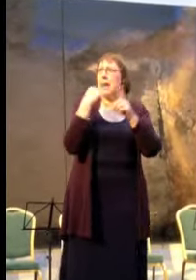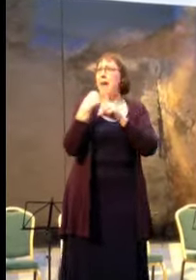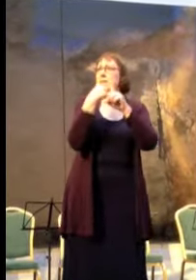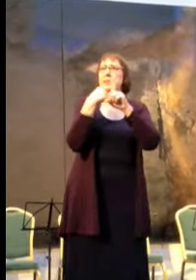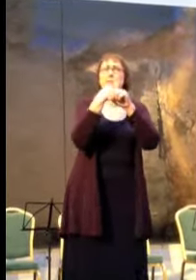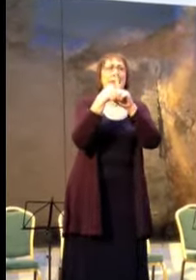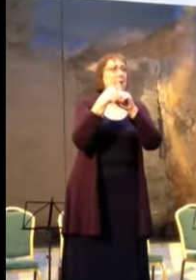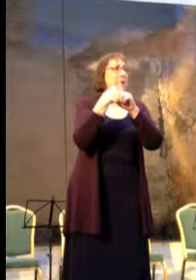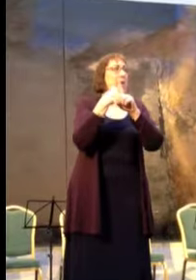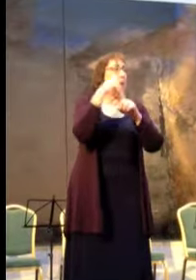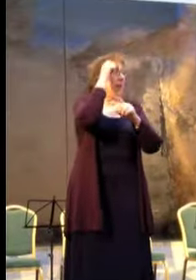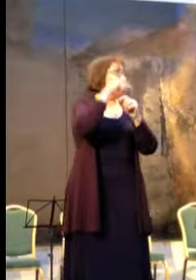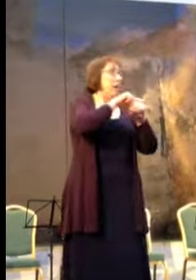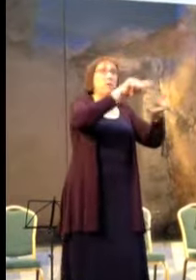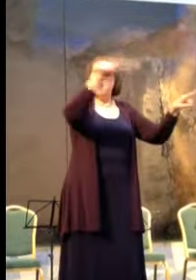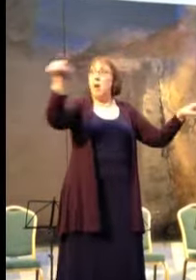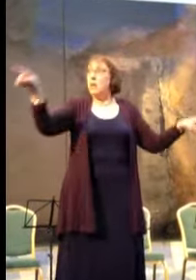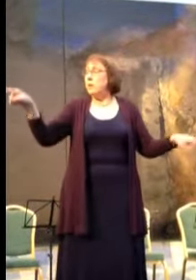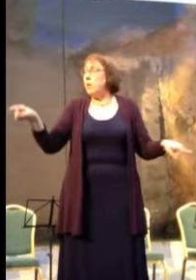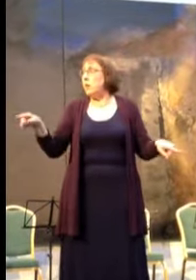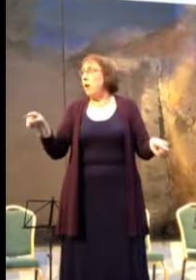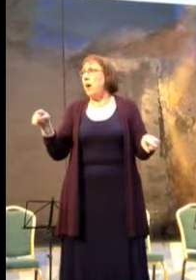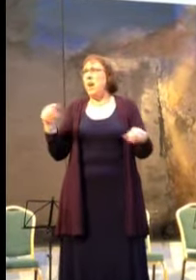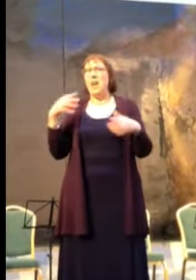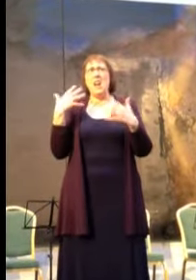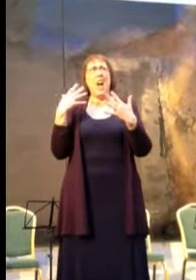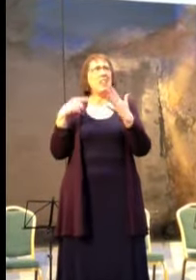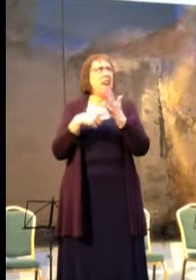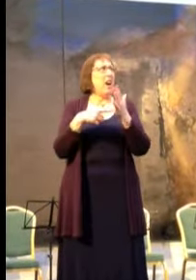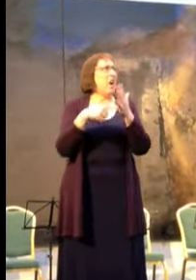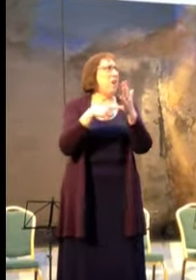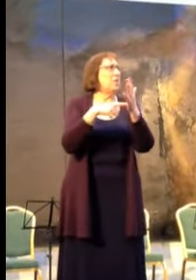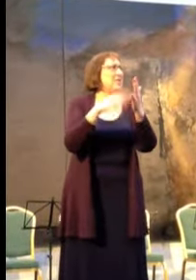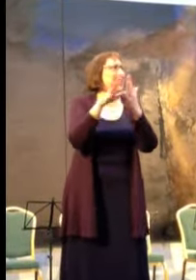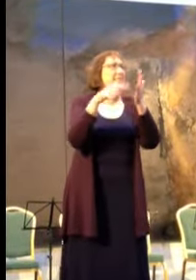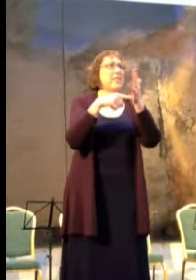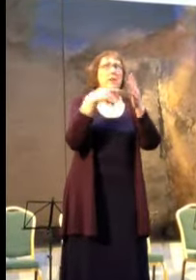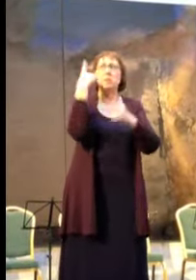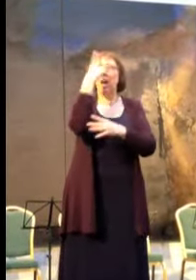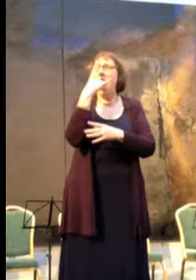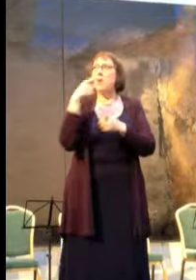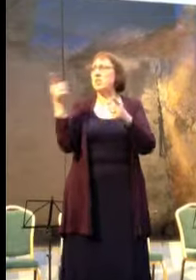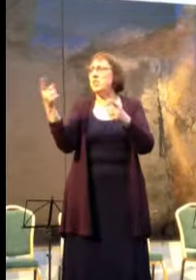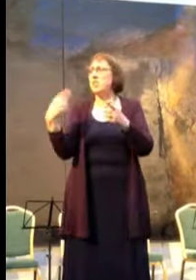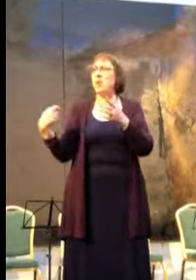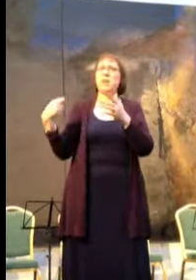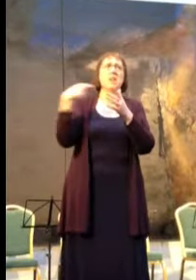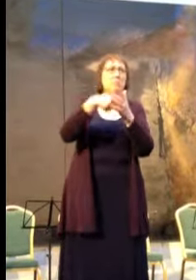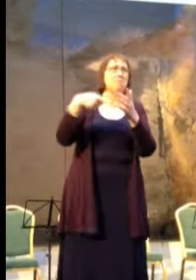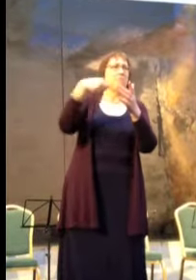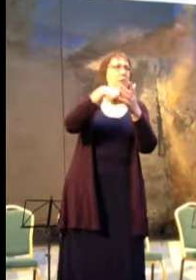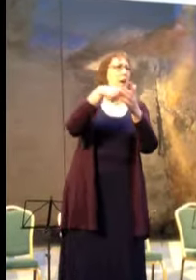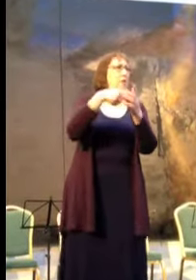think of the thousands and tens of thousands of hours and many days that have been given to public advocacy that has